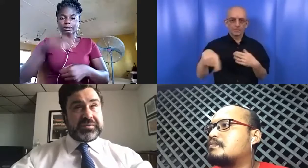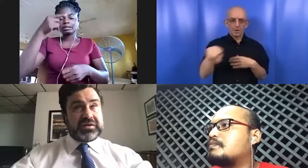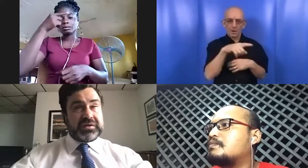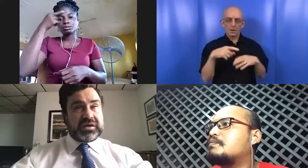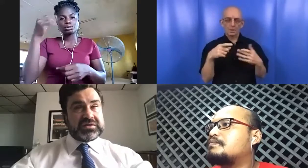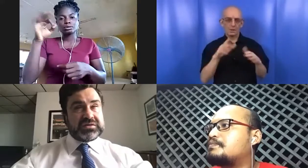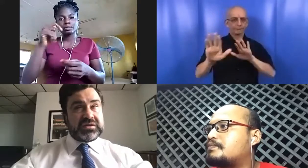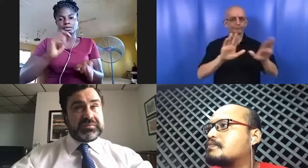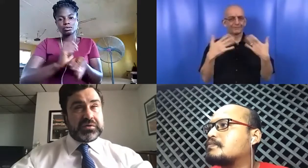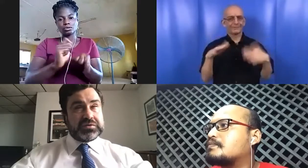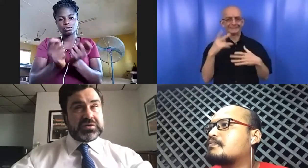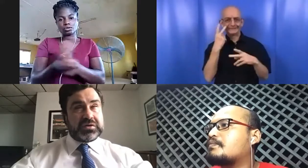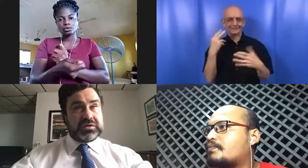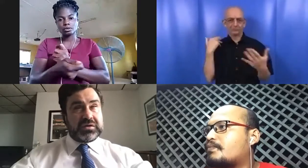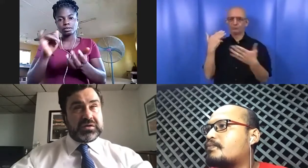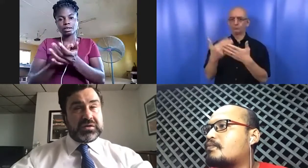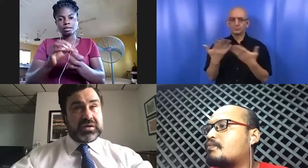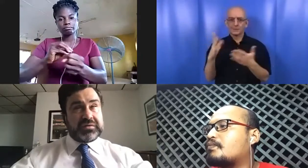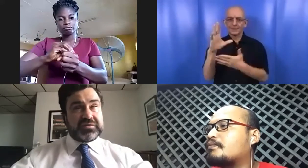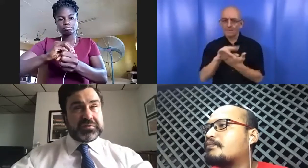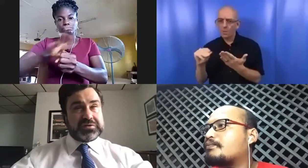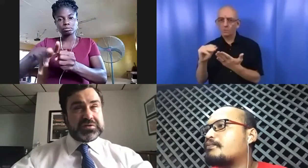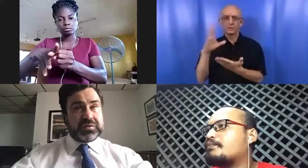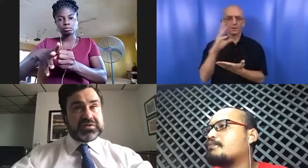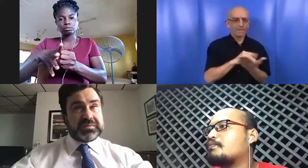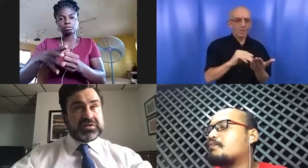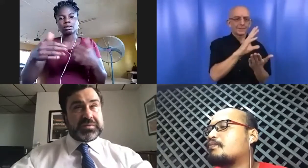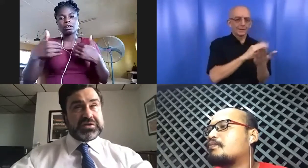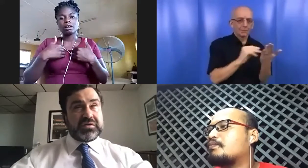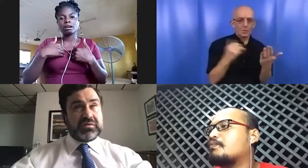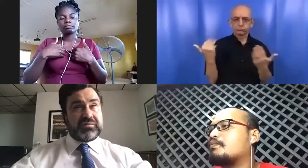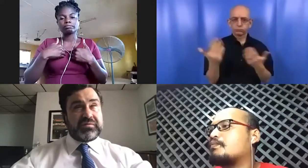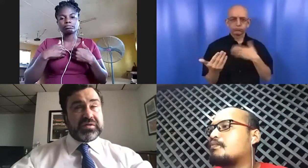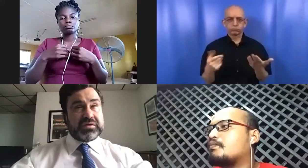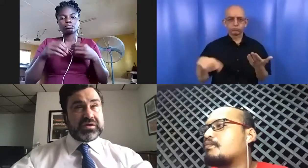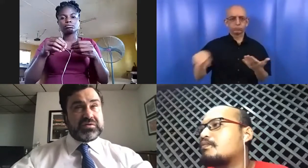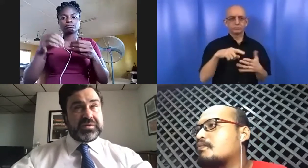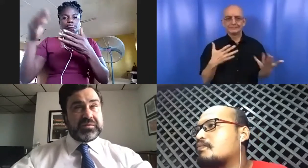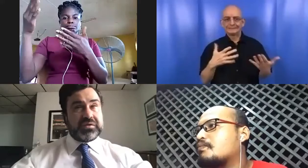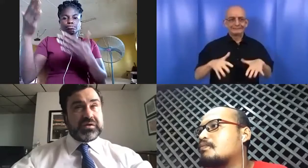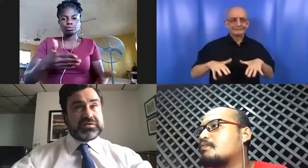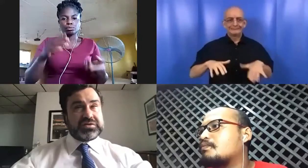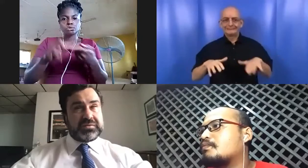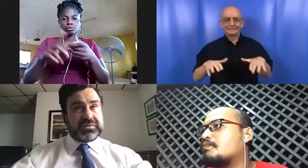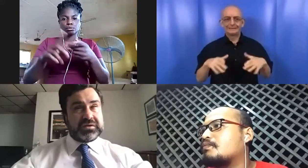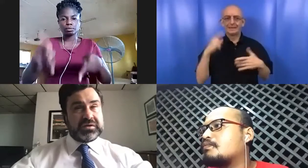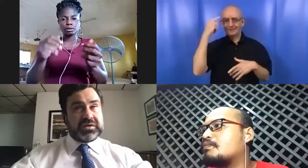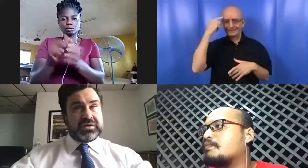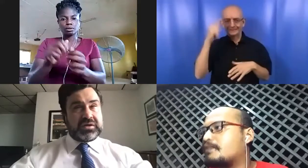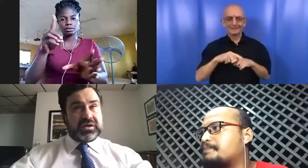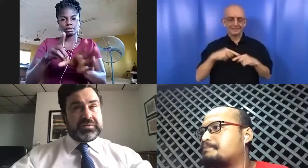the pandemic has imposed on lives of persons with disabilities, especially with regard to people with autism